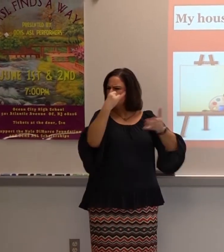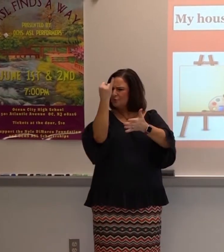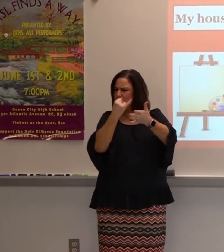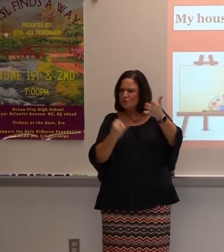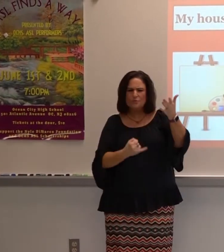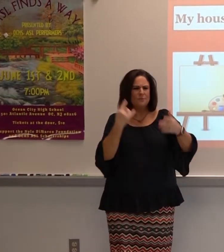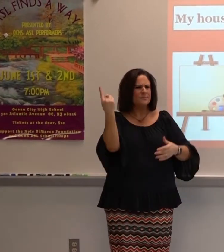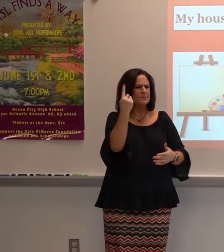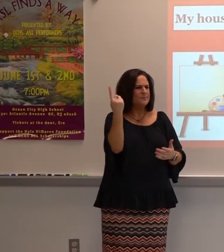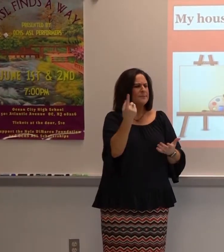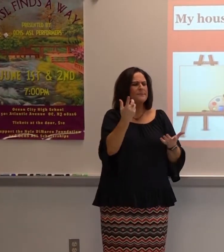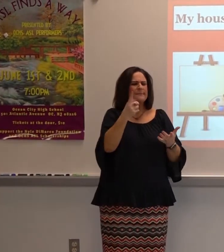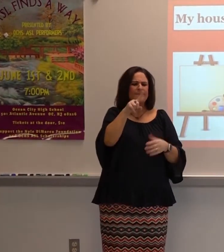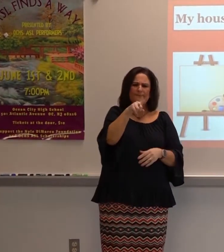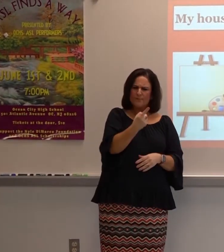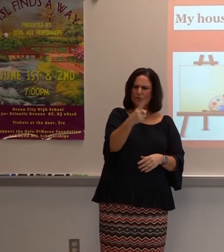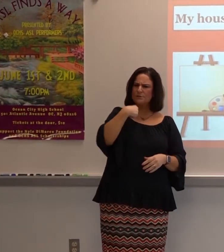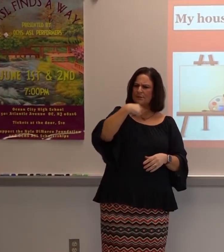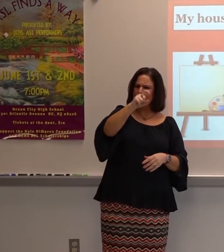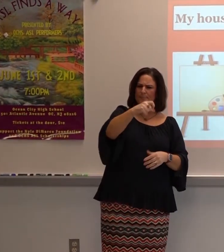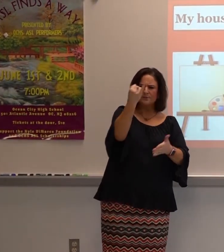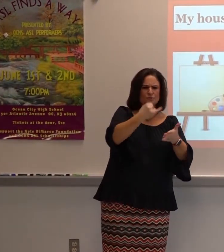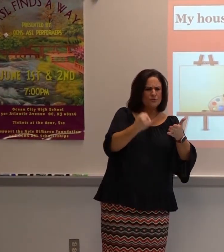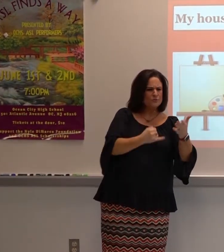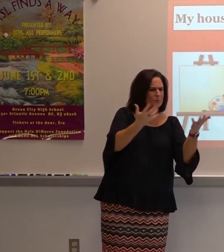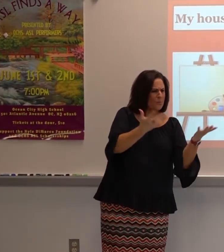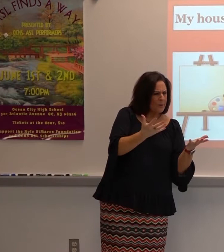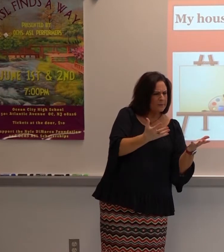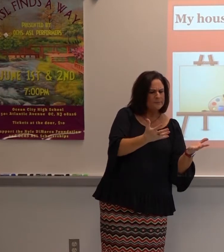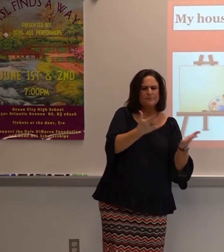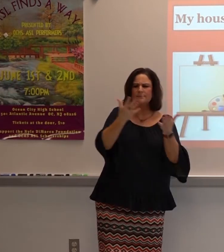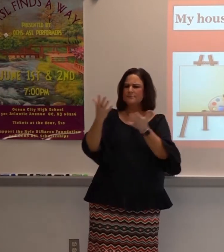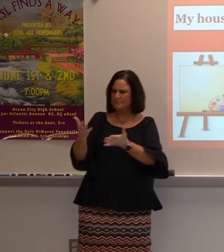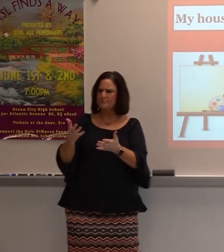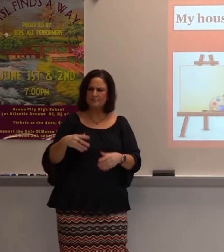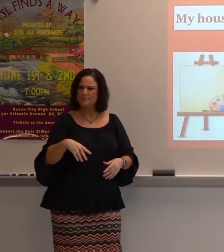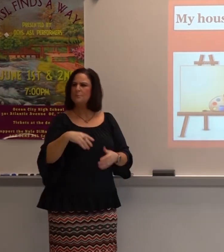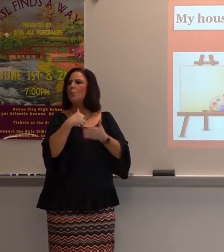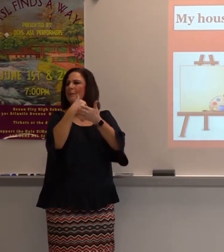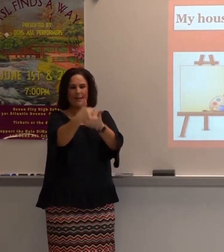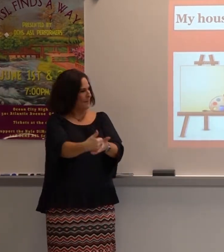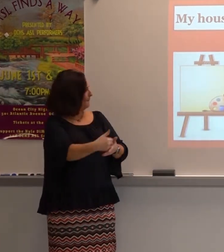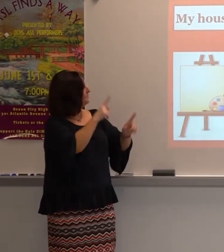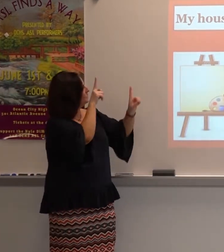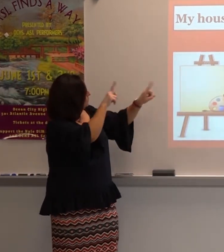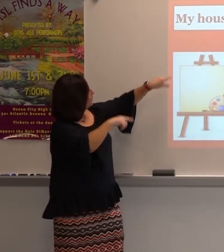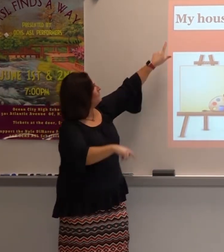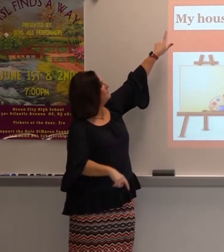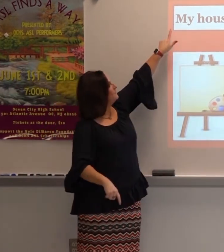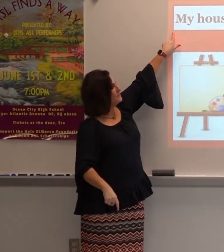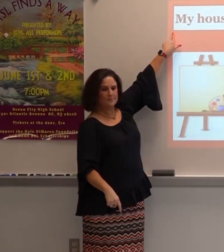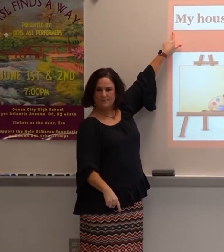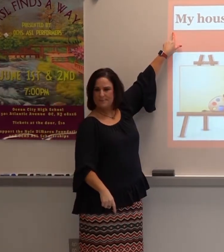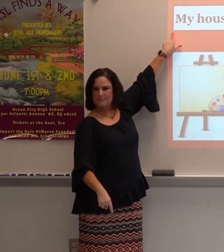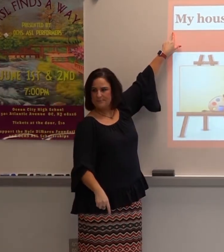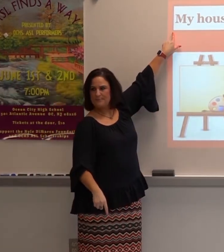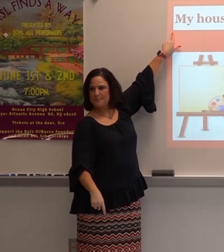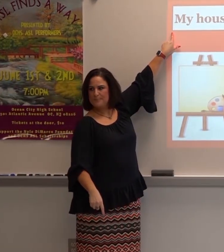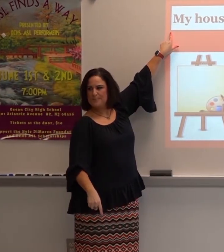going to sign that using your signing space. If you imagine that you're going to draw a picture of whatever the sentence is, and